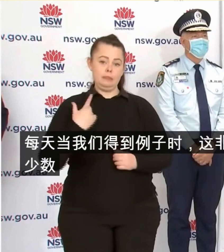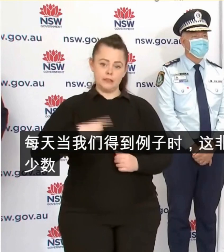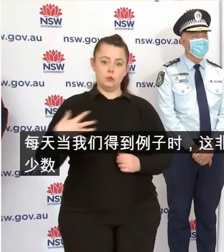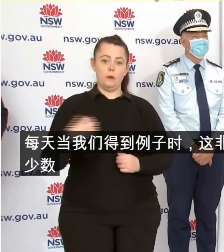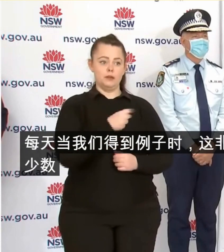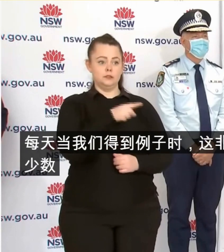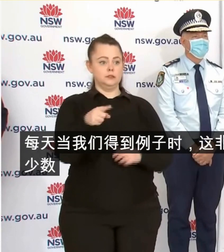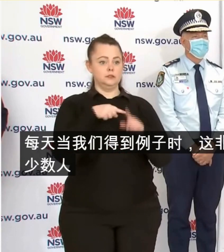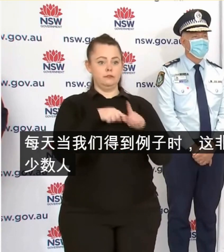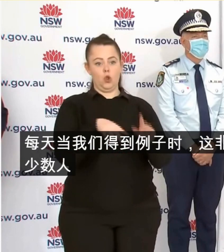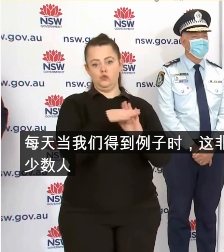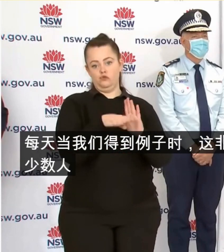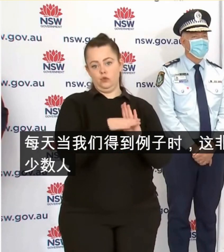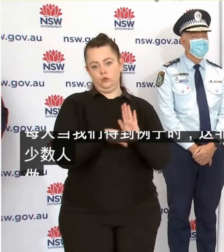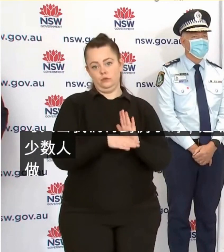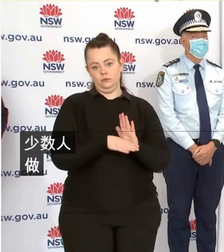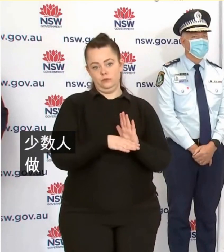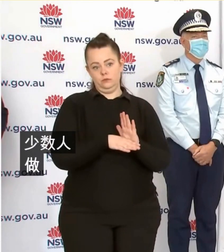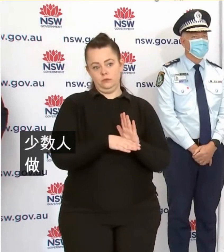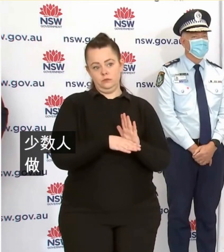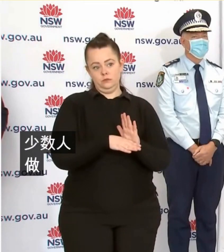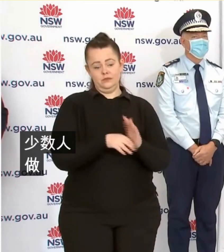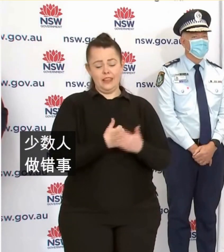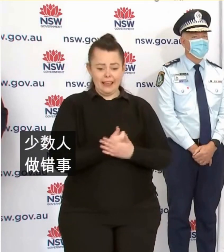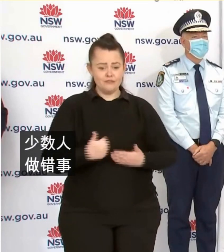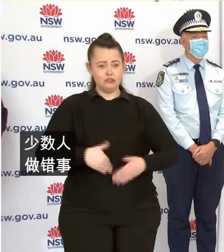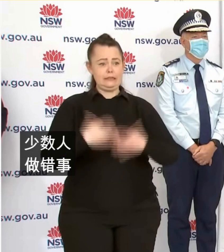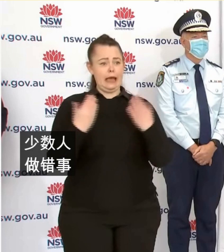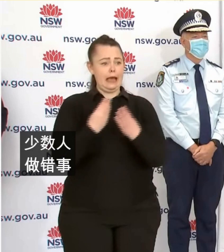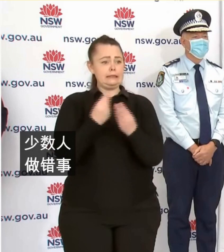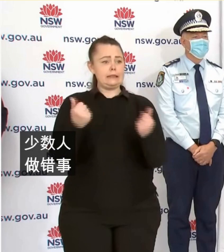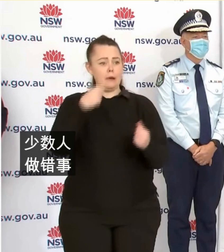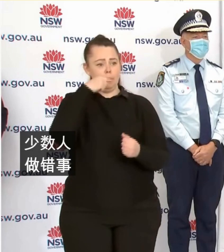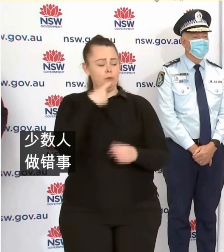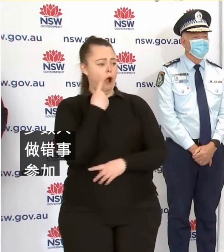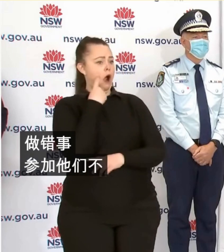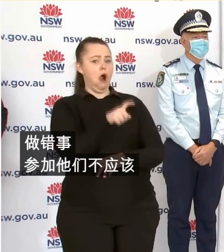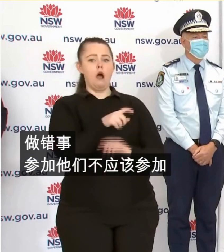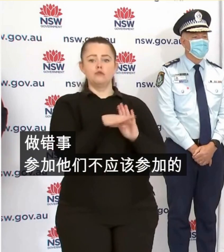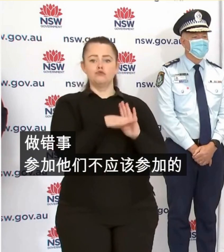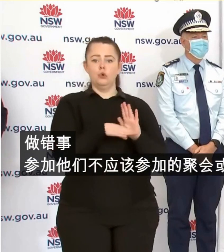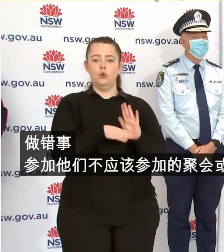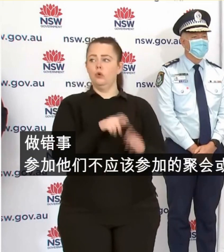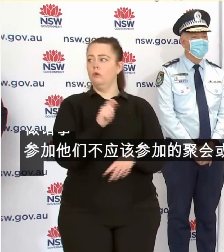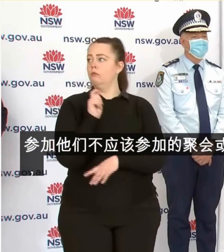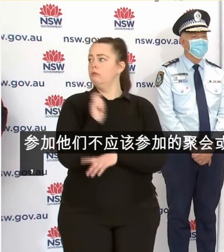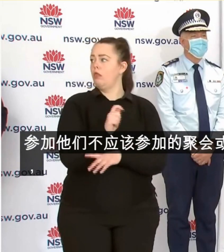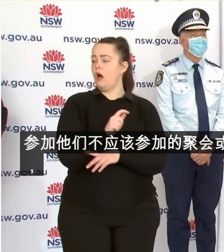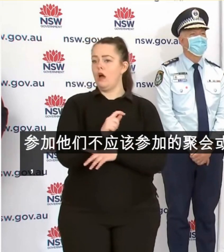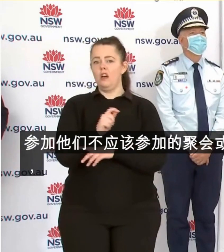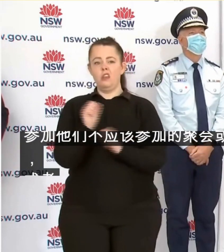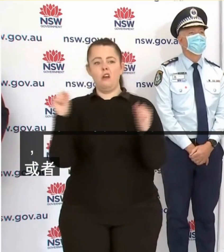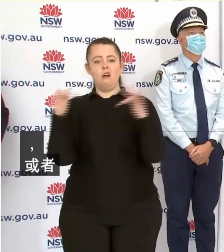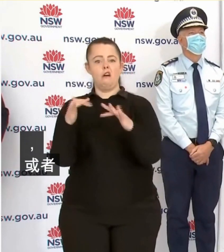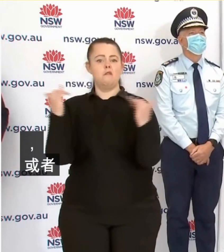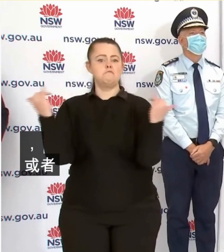when we get examples of a handful of people doing the wrong thing, having parties or having gatherings they shouldn't be